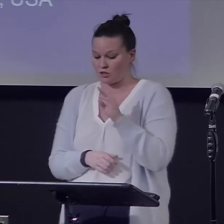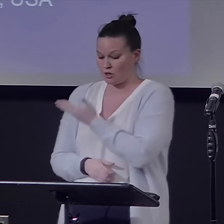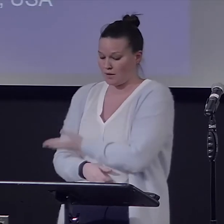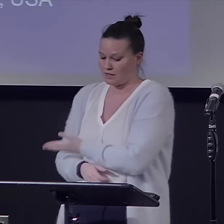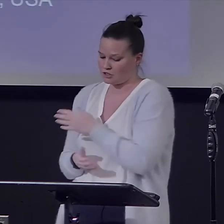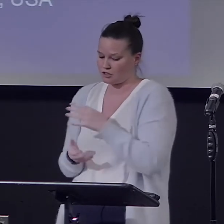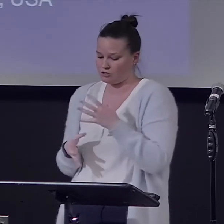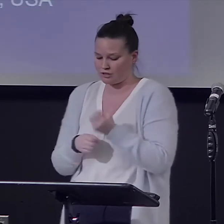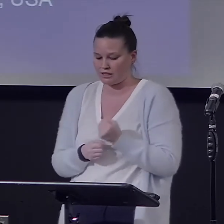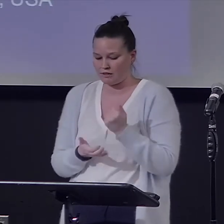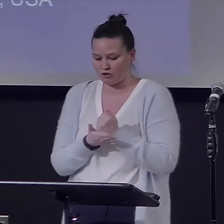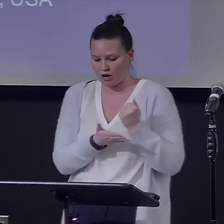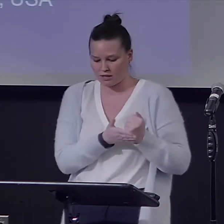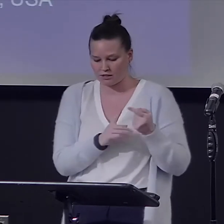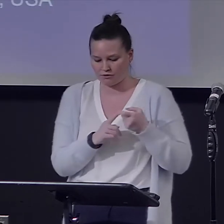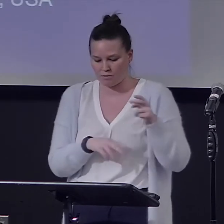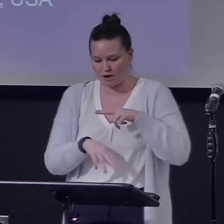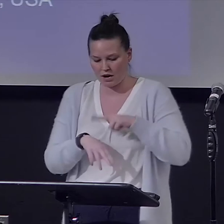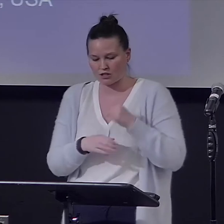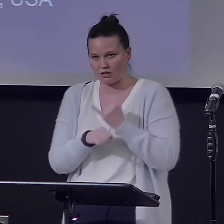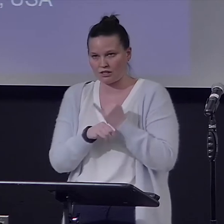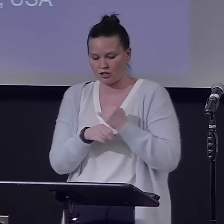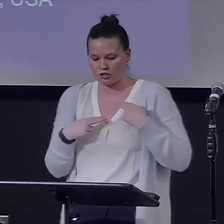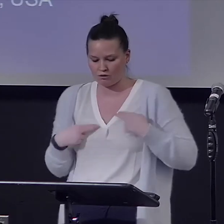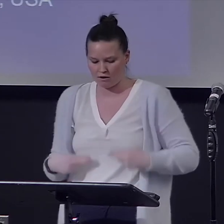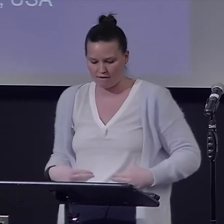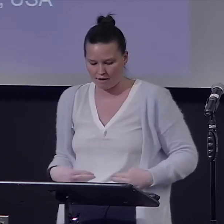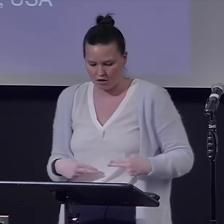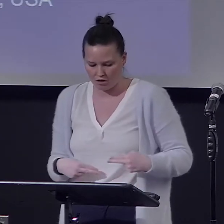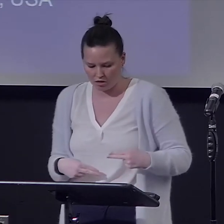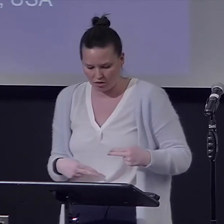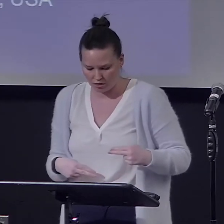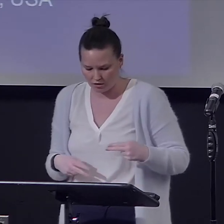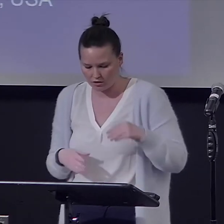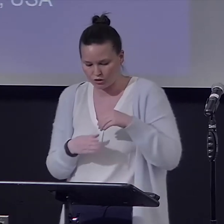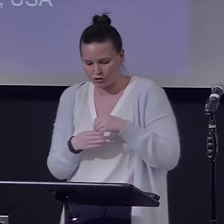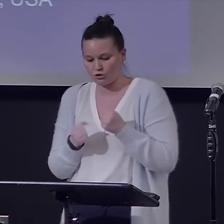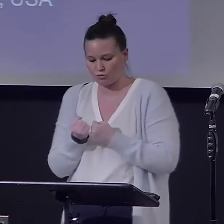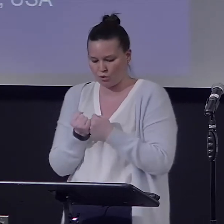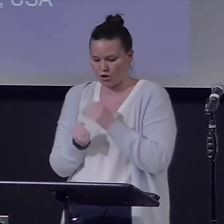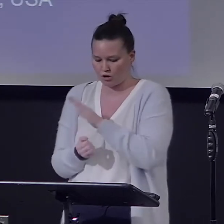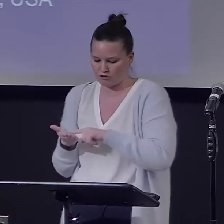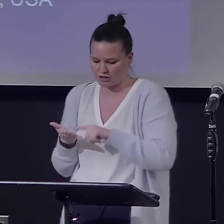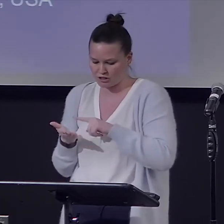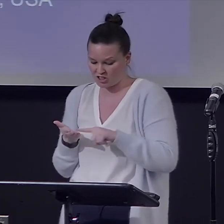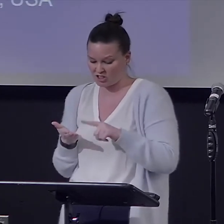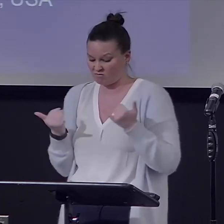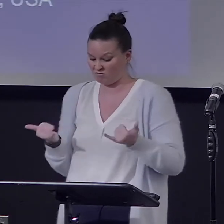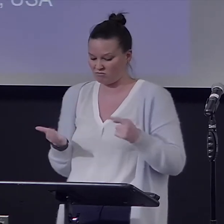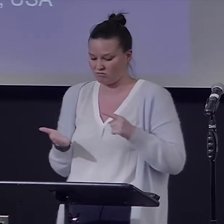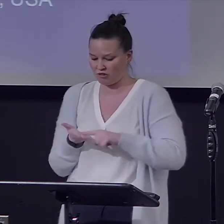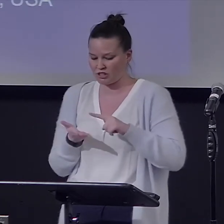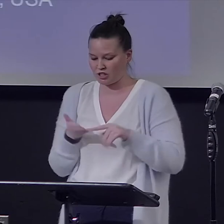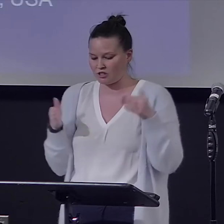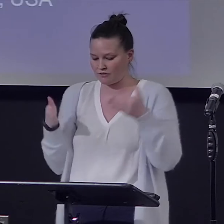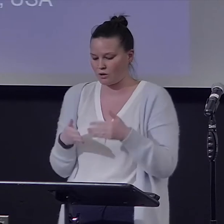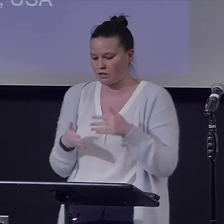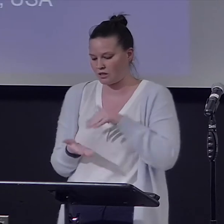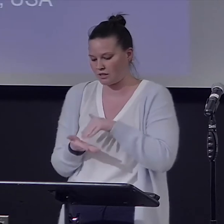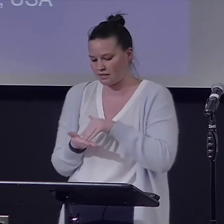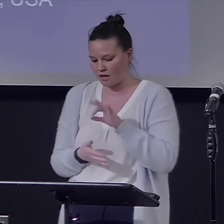science of learning center and she received grants from the National Institute of Health to support her research